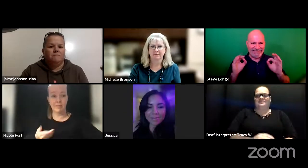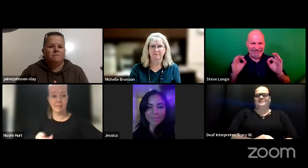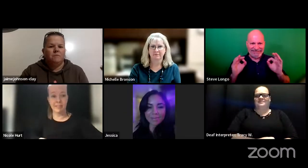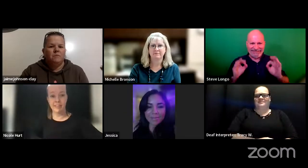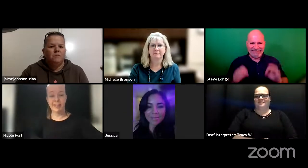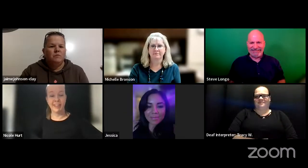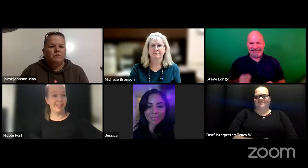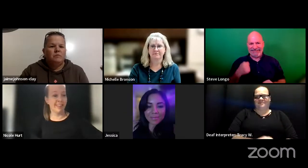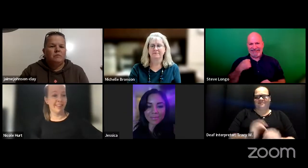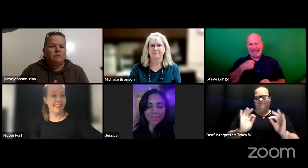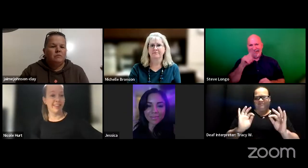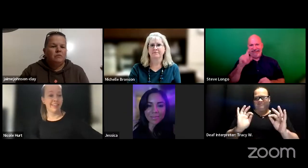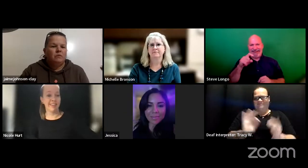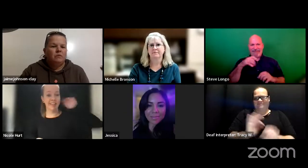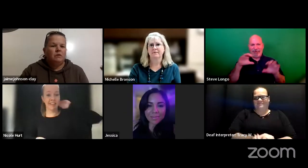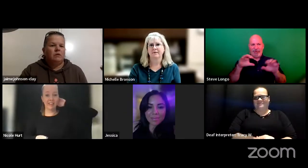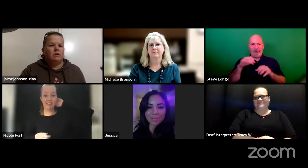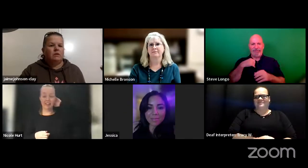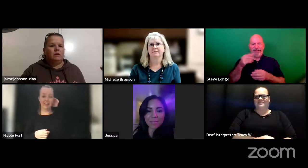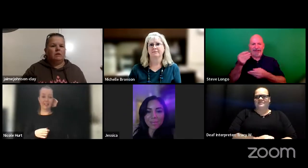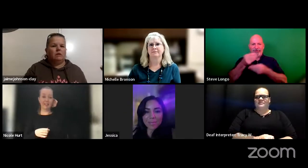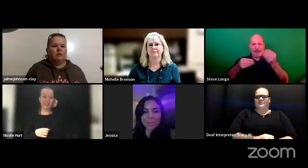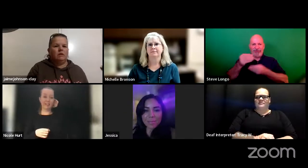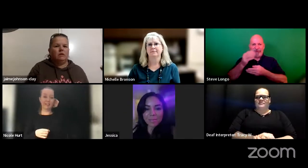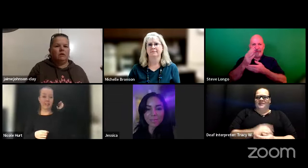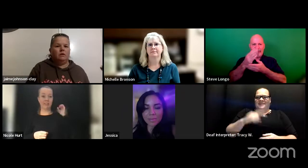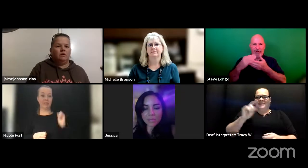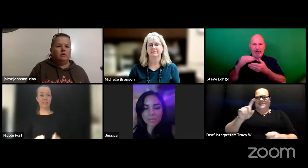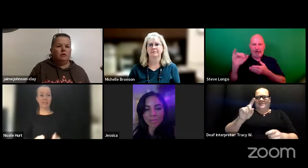And back to Steve.